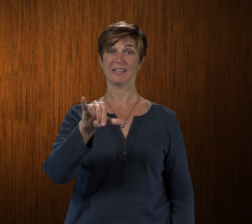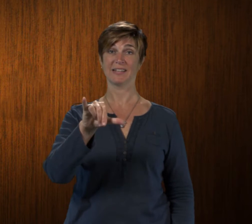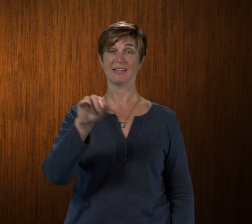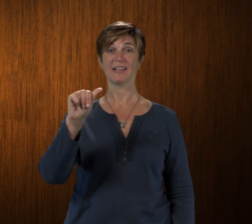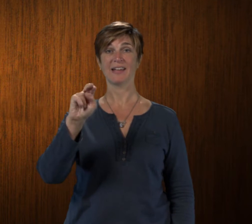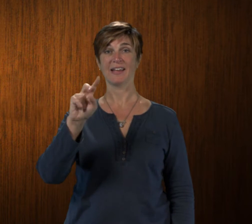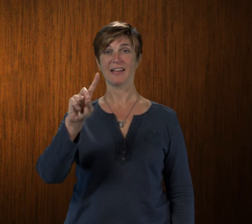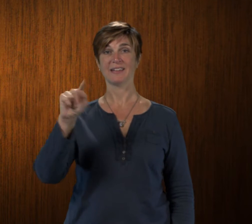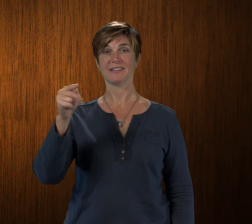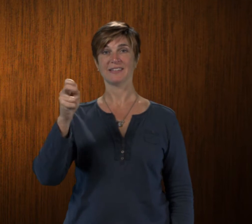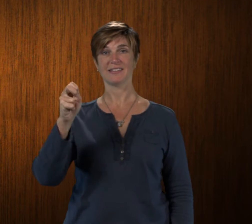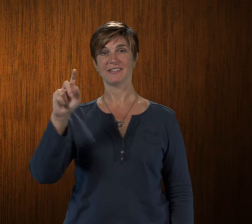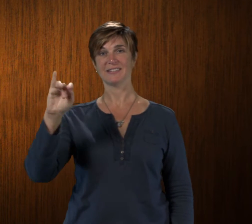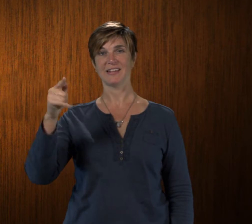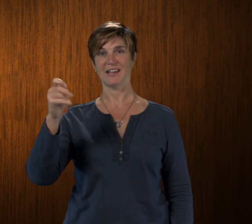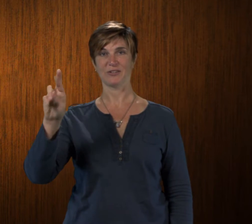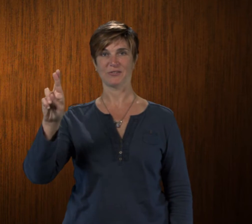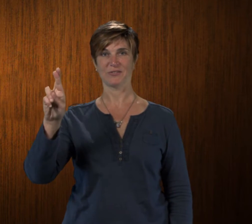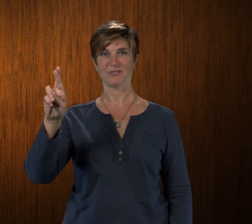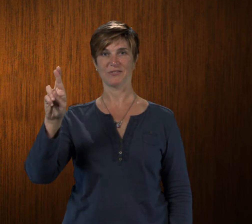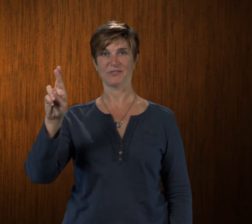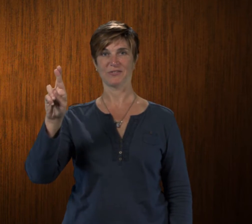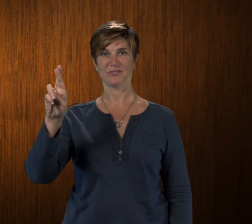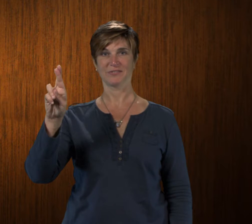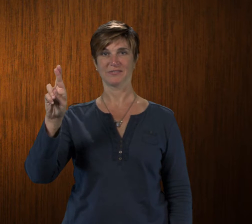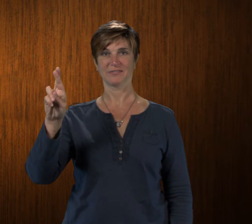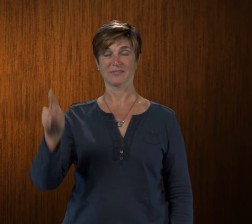The Lady or the Tiger?